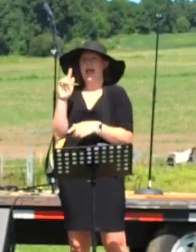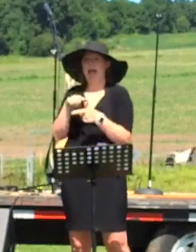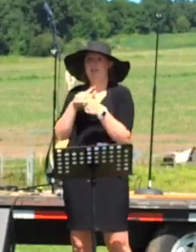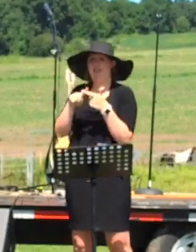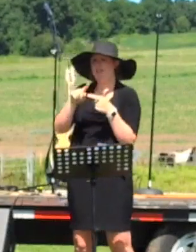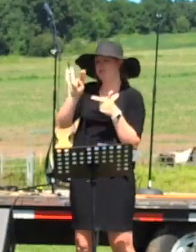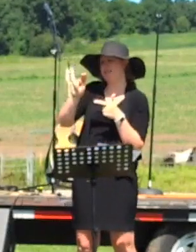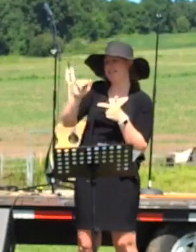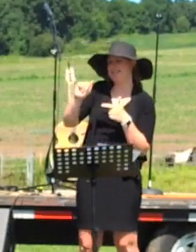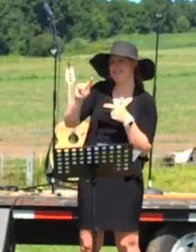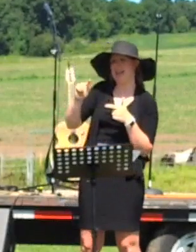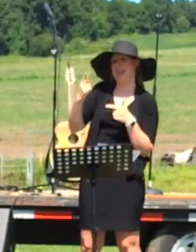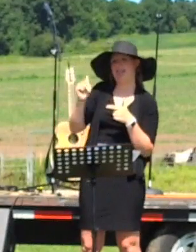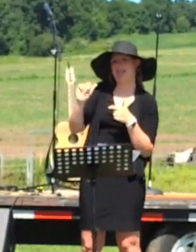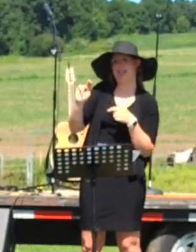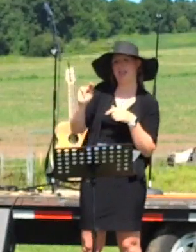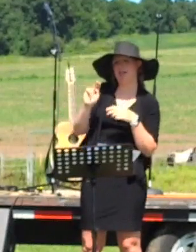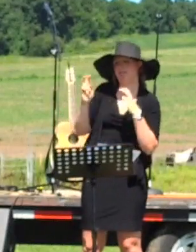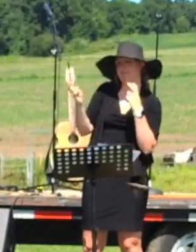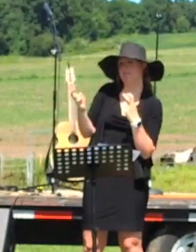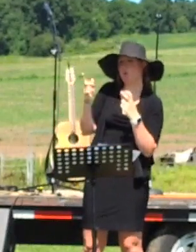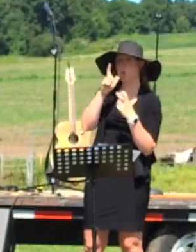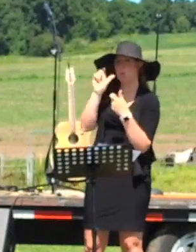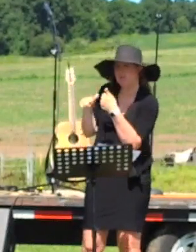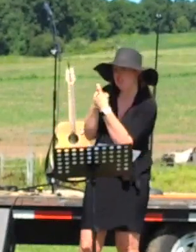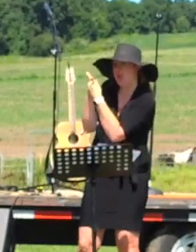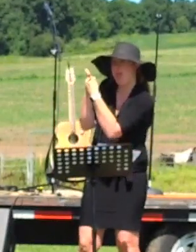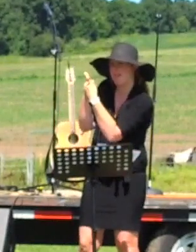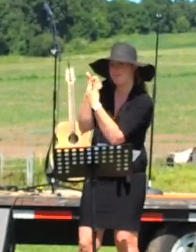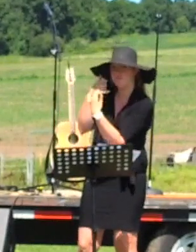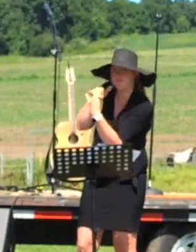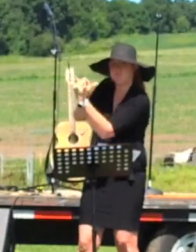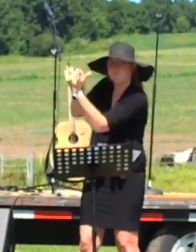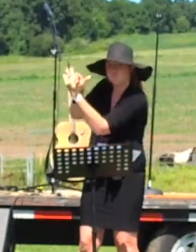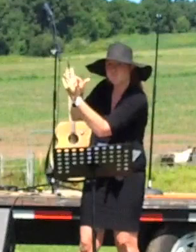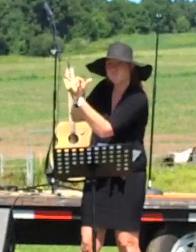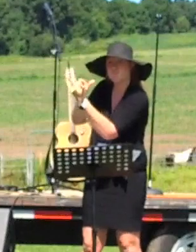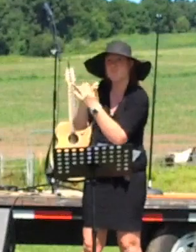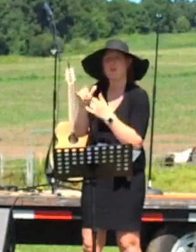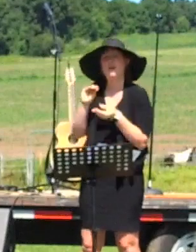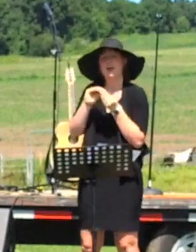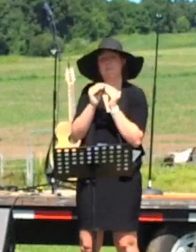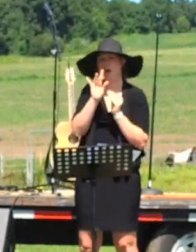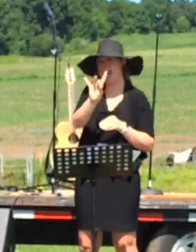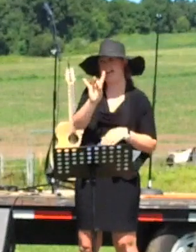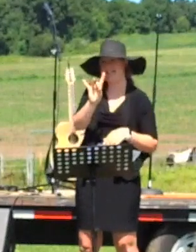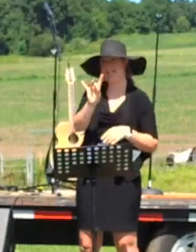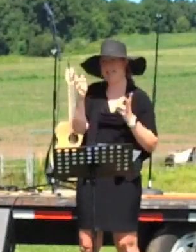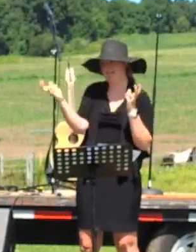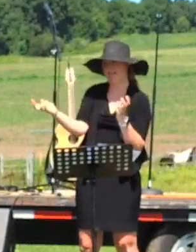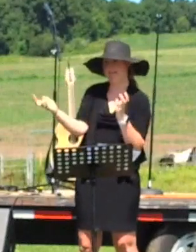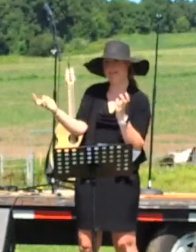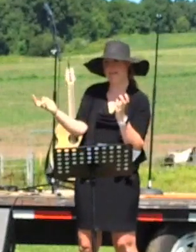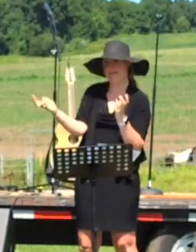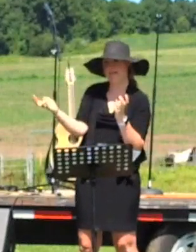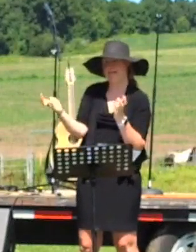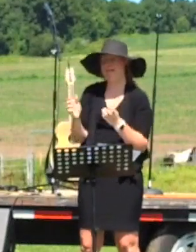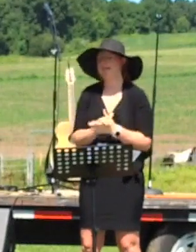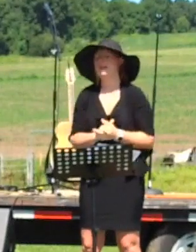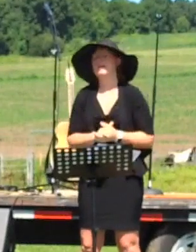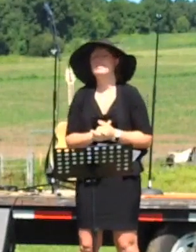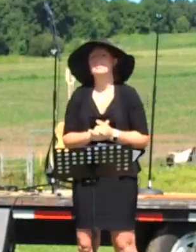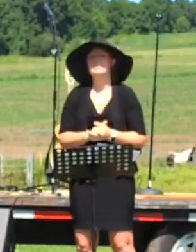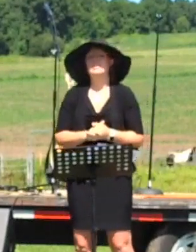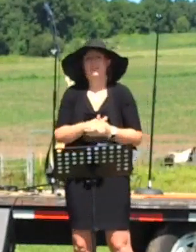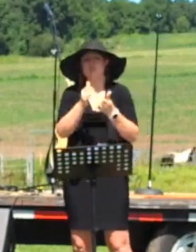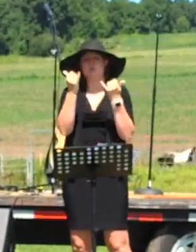there's Nathan, the challenger, right? The type eight. And so as we have with other types, we're going to